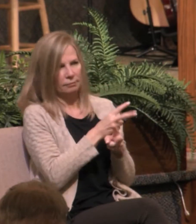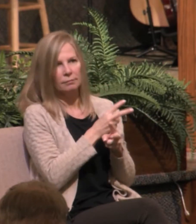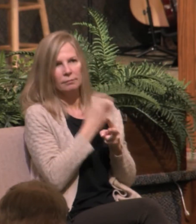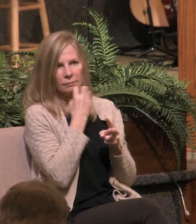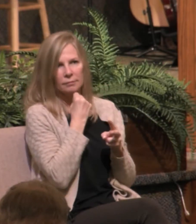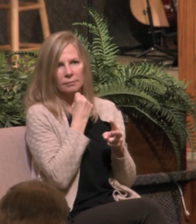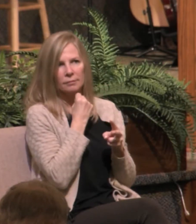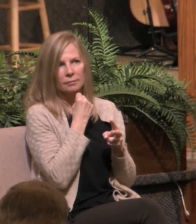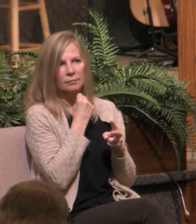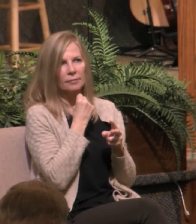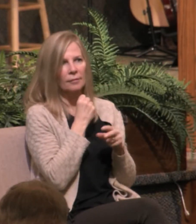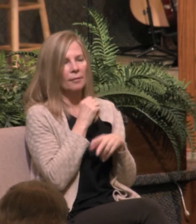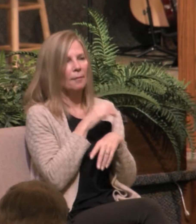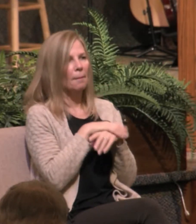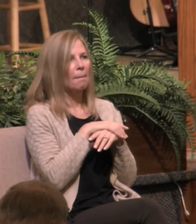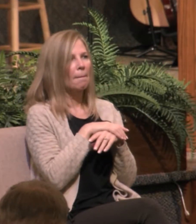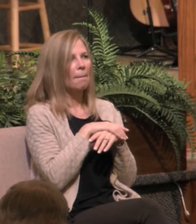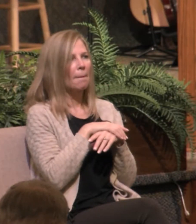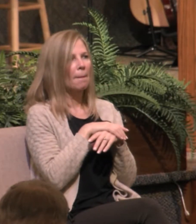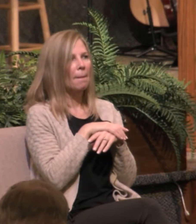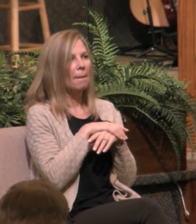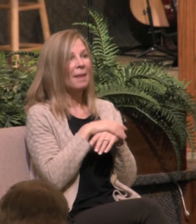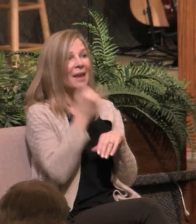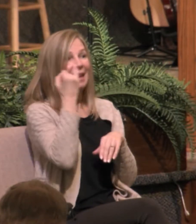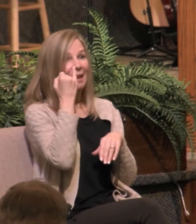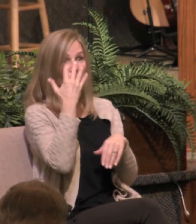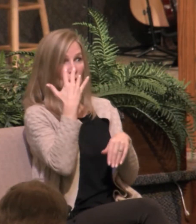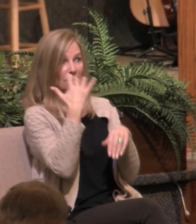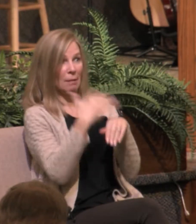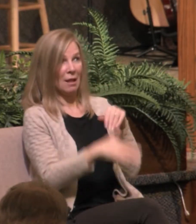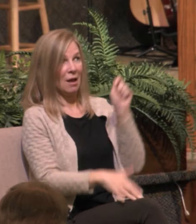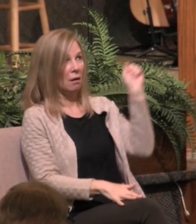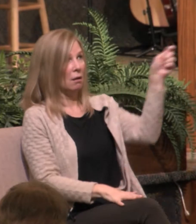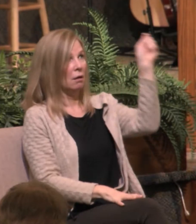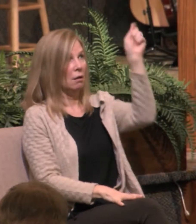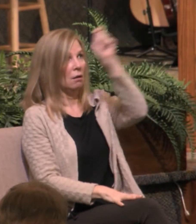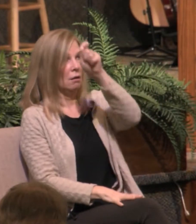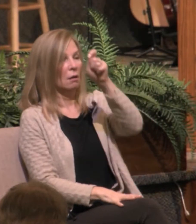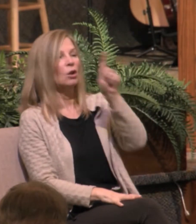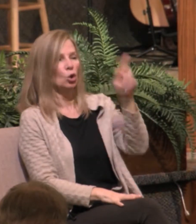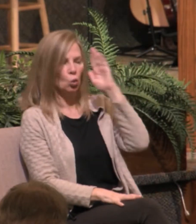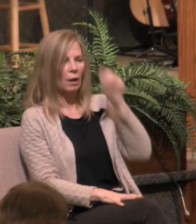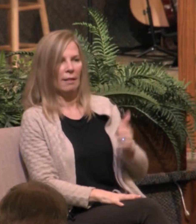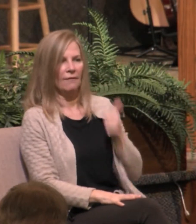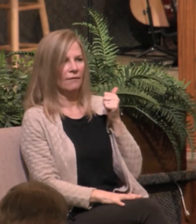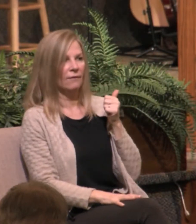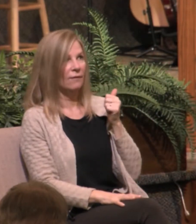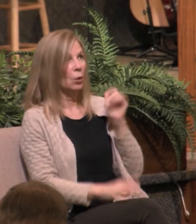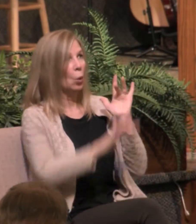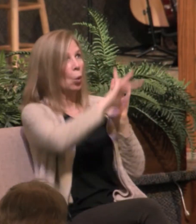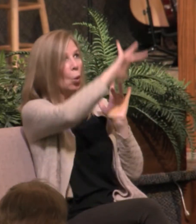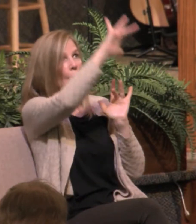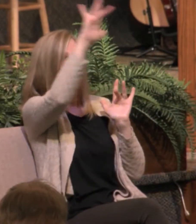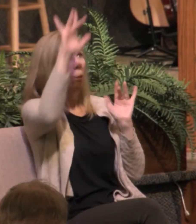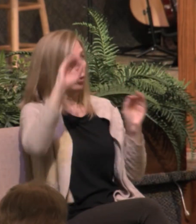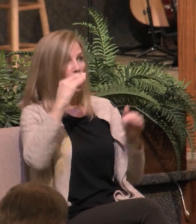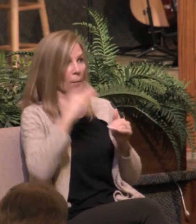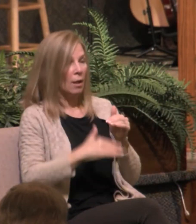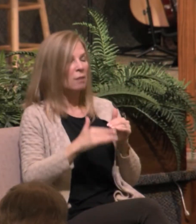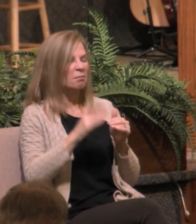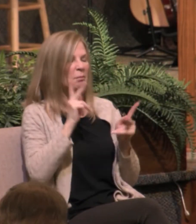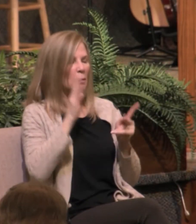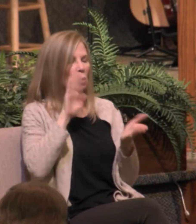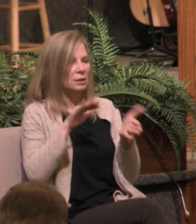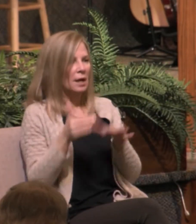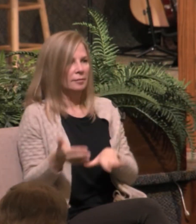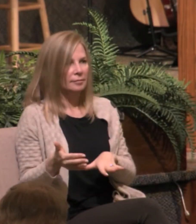of Egypt." If there's blood on the house, people live. No blood, people are going to die.